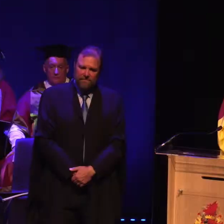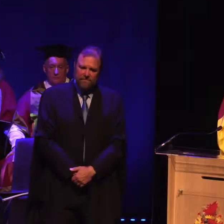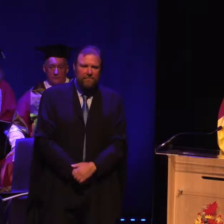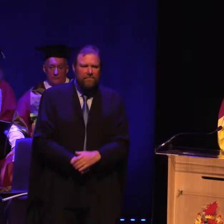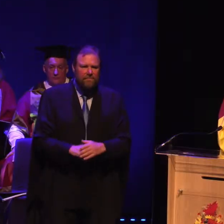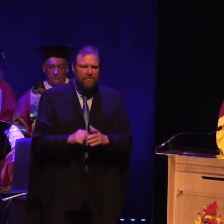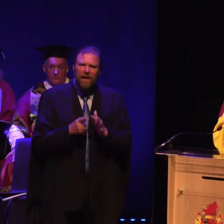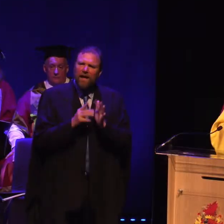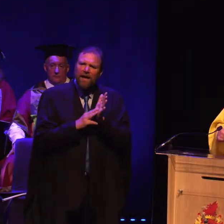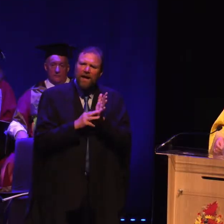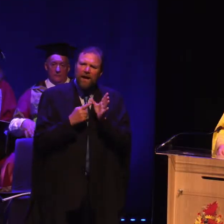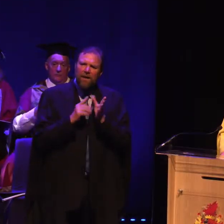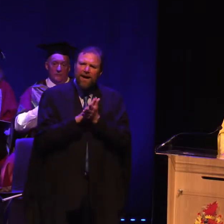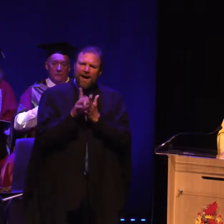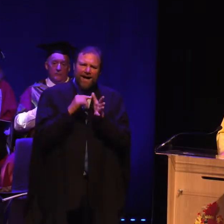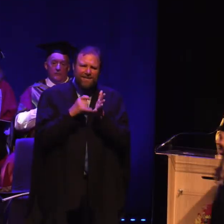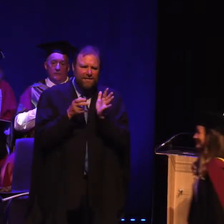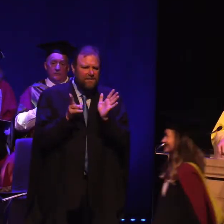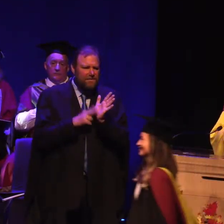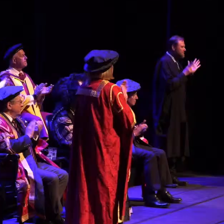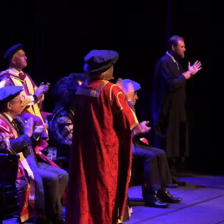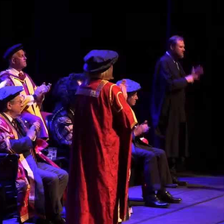Emma Haskins.